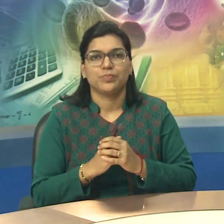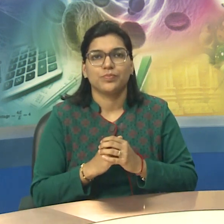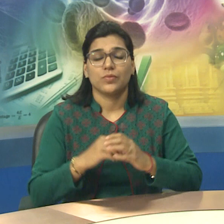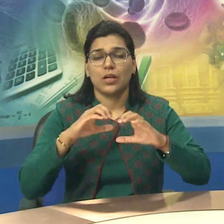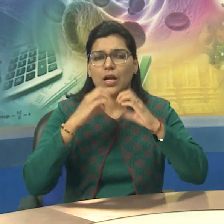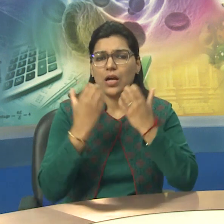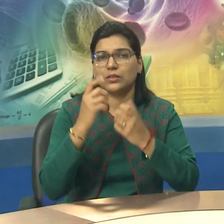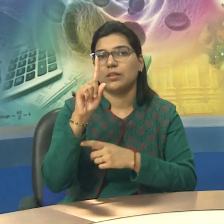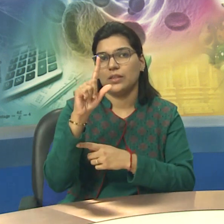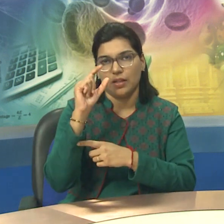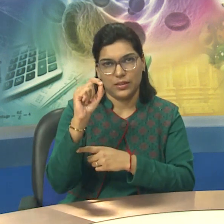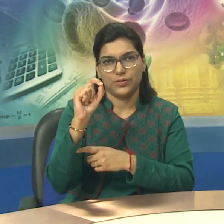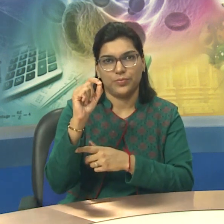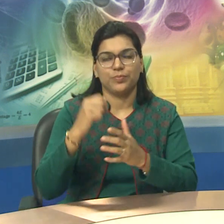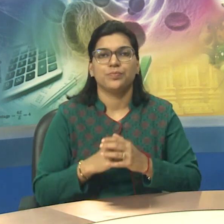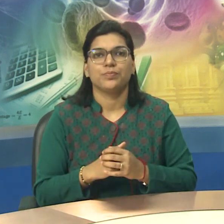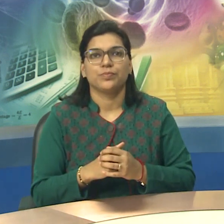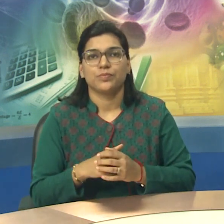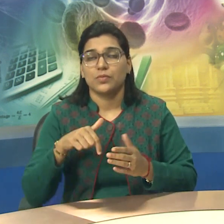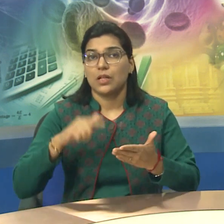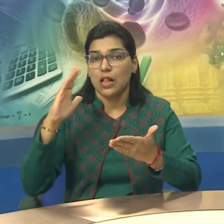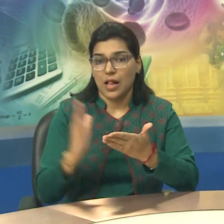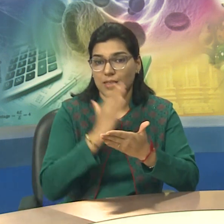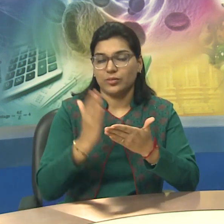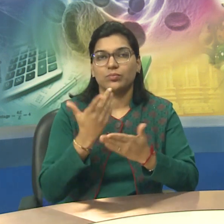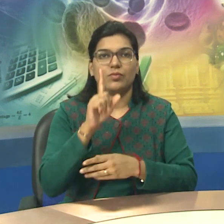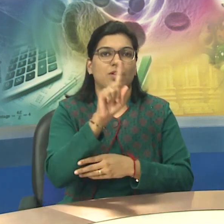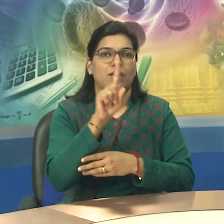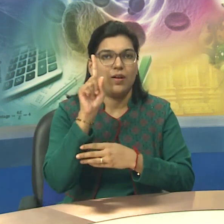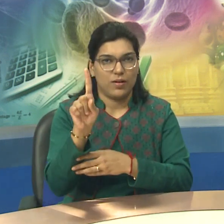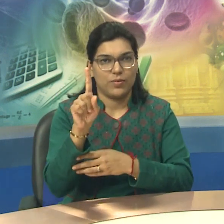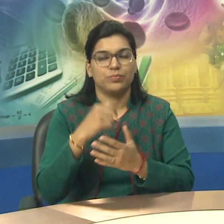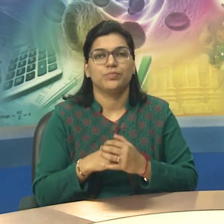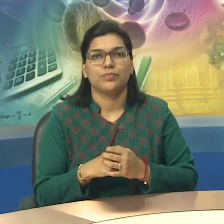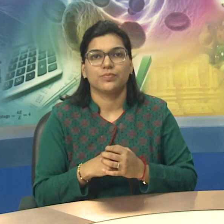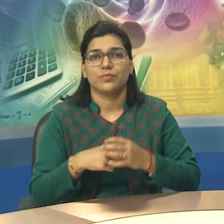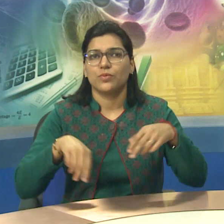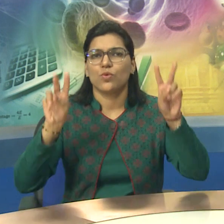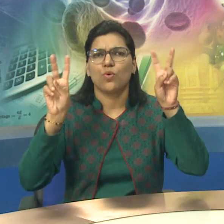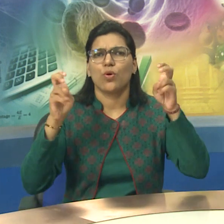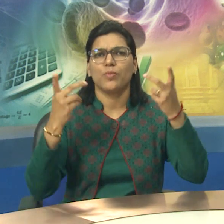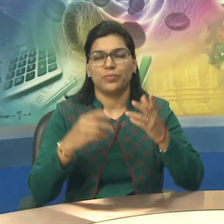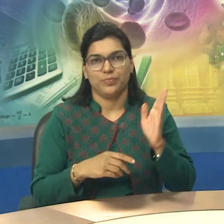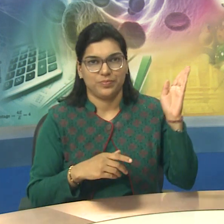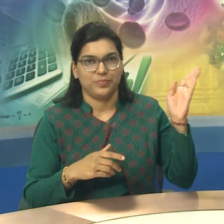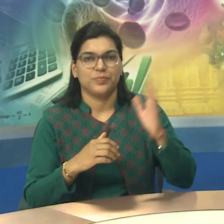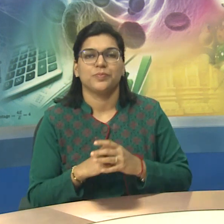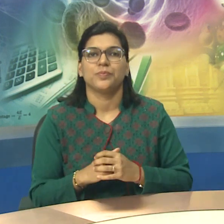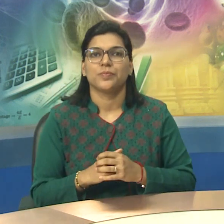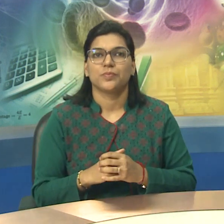study business study for class 10th. Lesson number 11. The name of